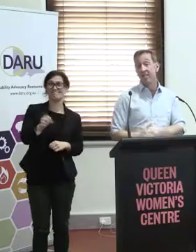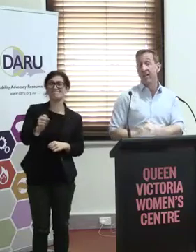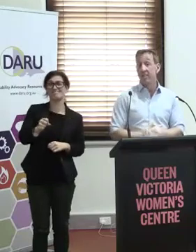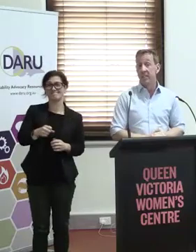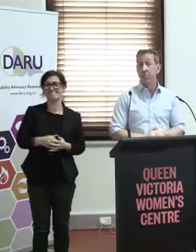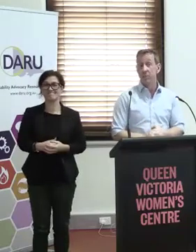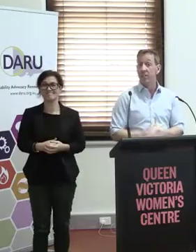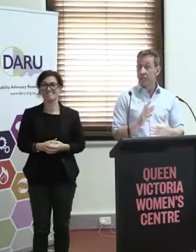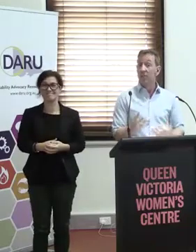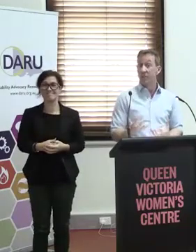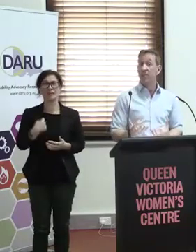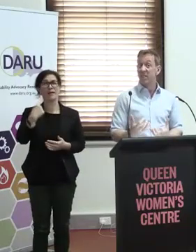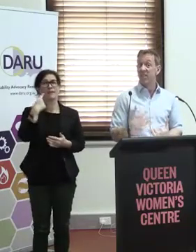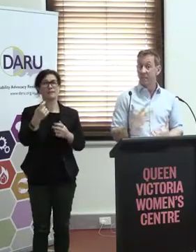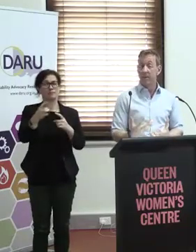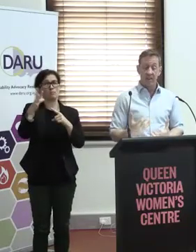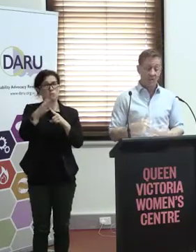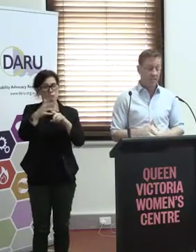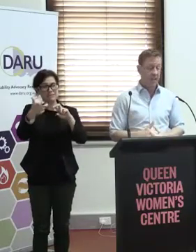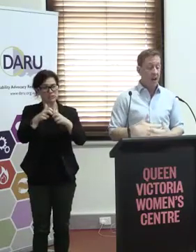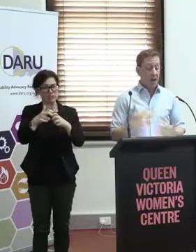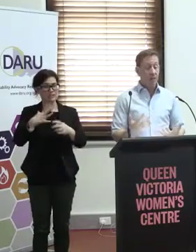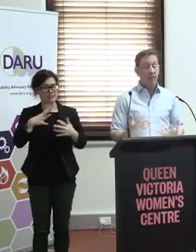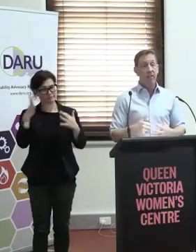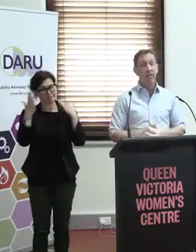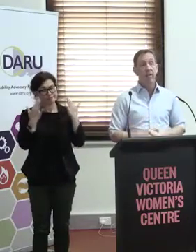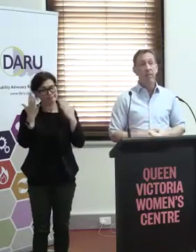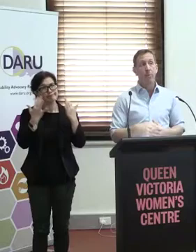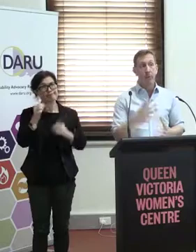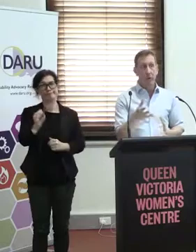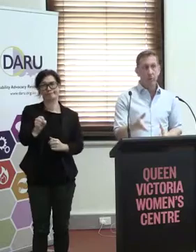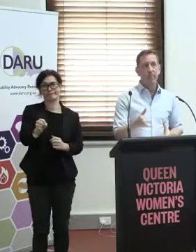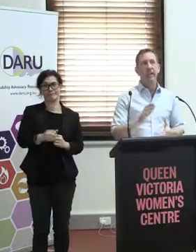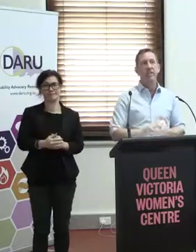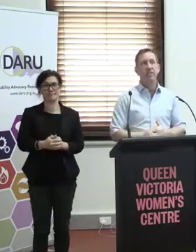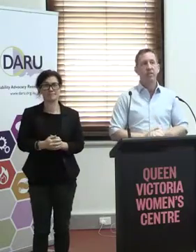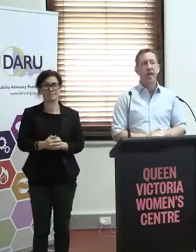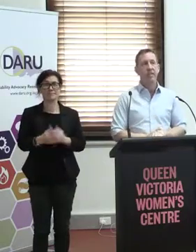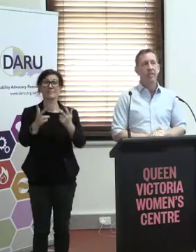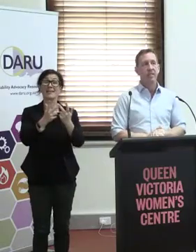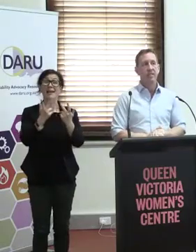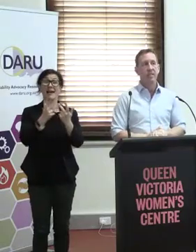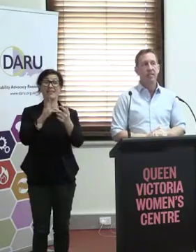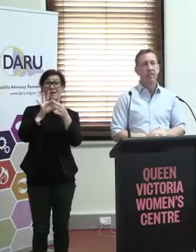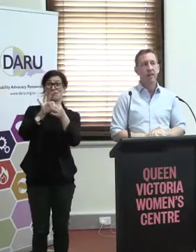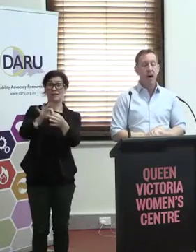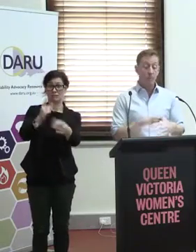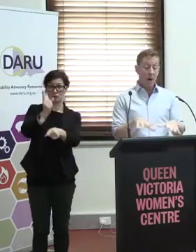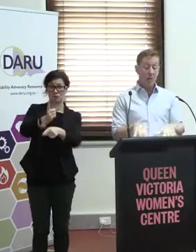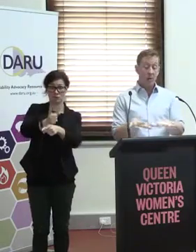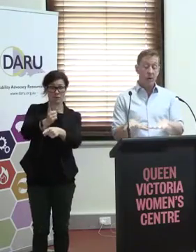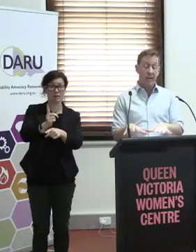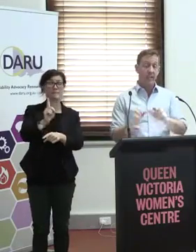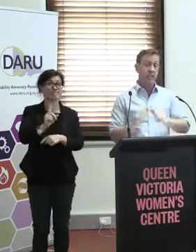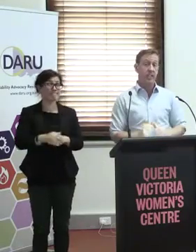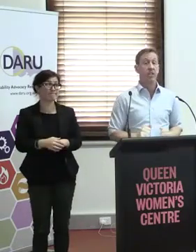I think it's a really important issue that we need to think about in this. And look, the other point I will make that is related is